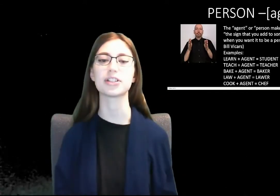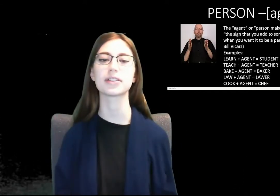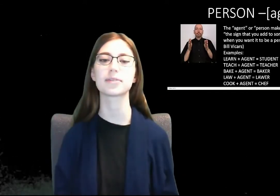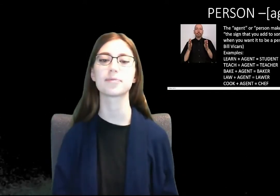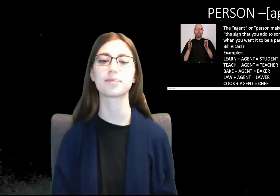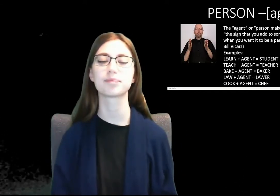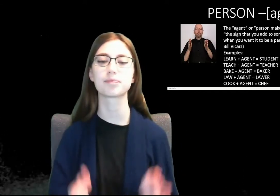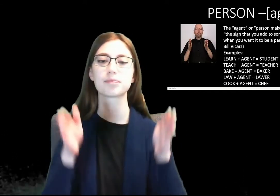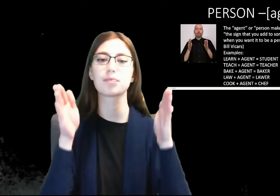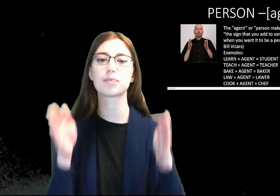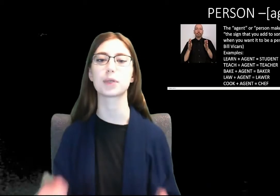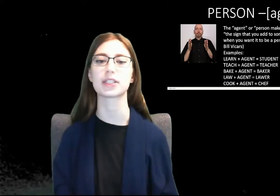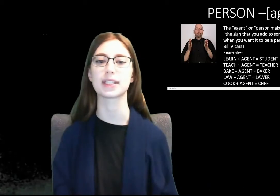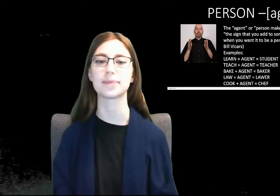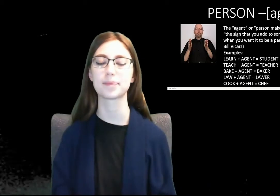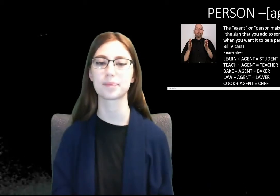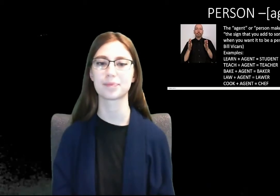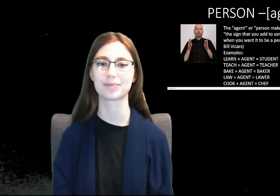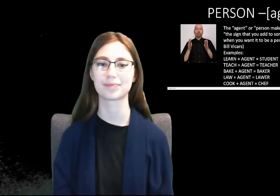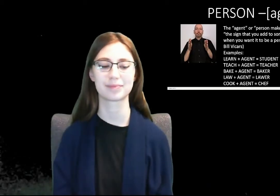Agent, person.